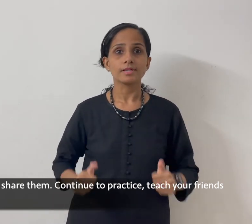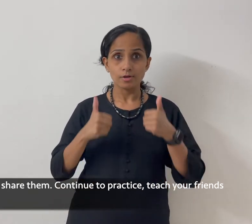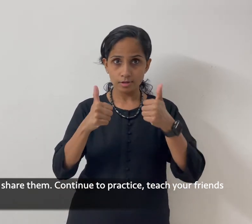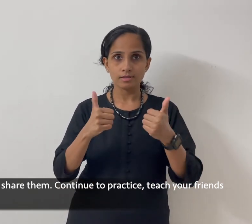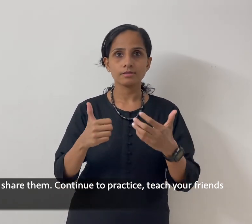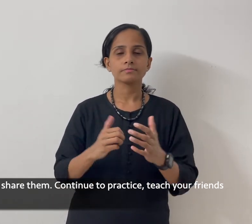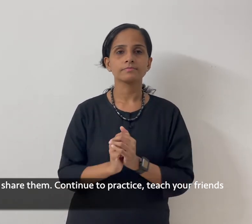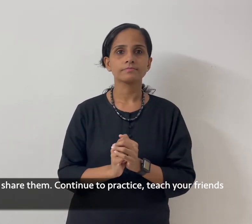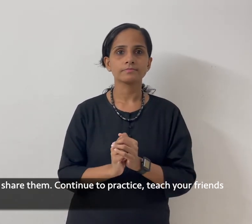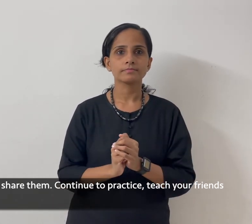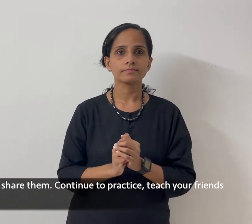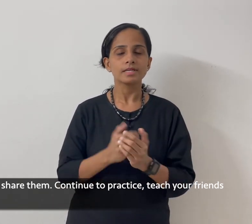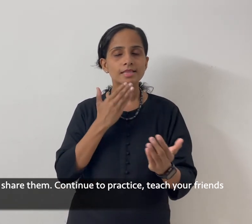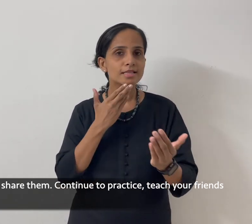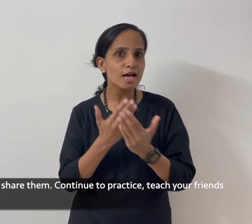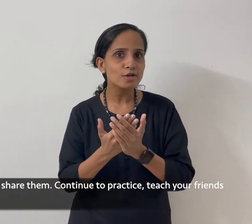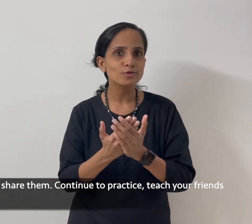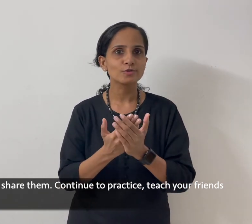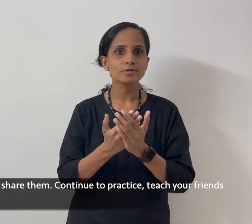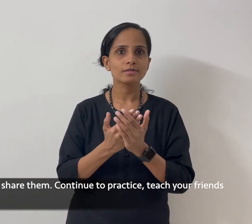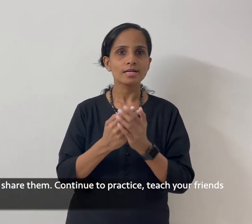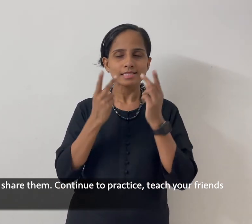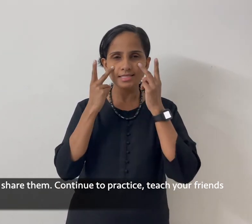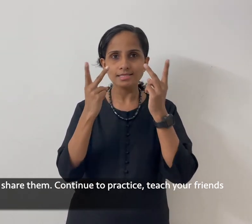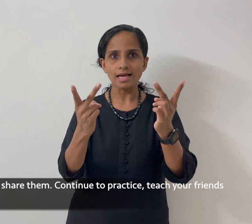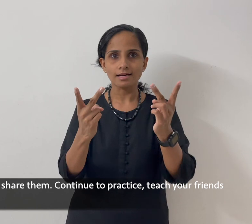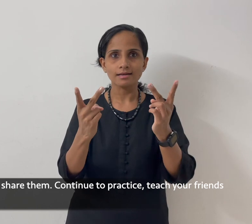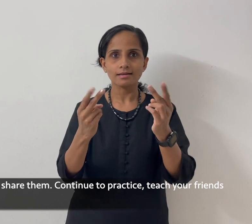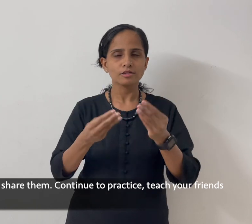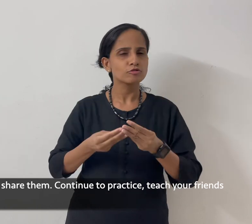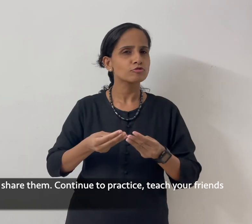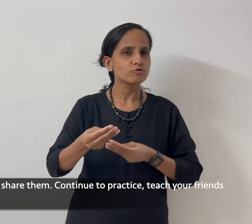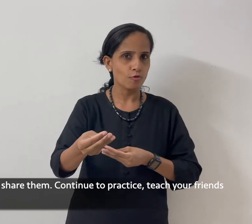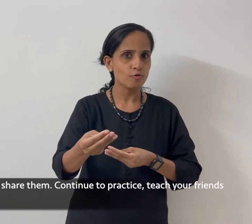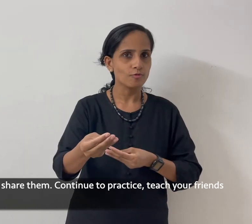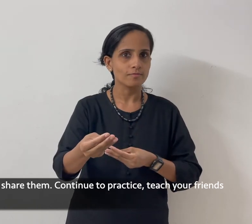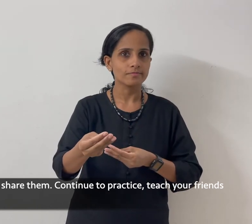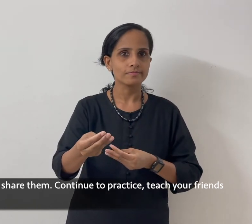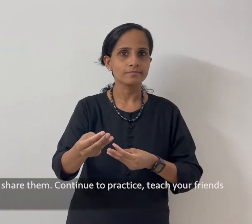Thank you and we will see you very shortly with